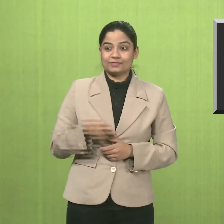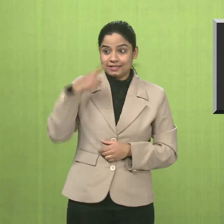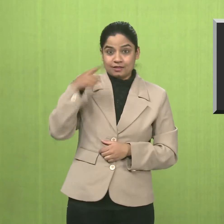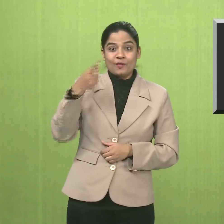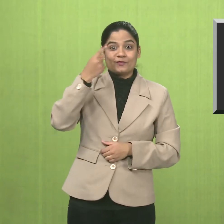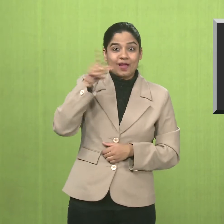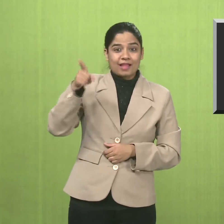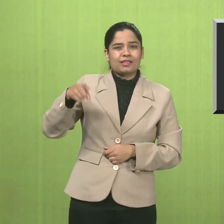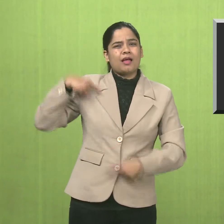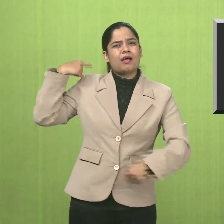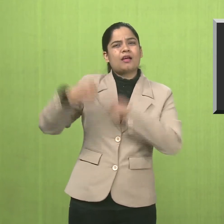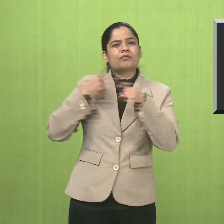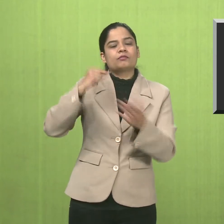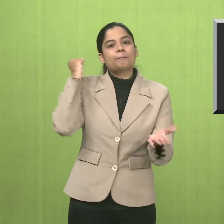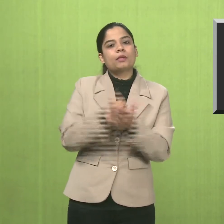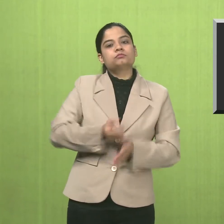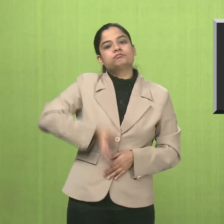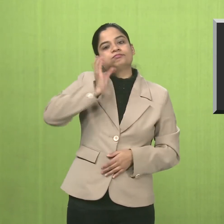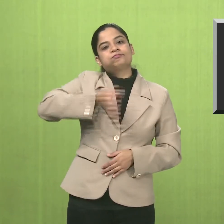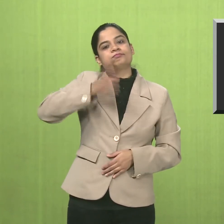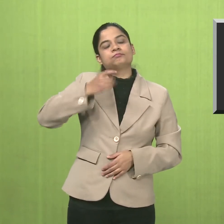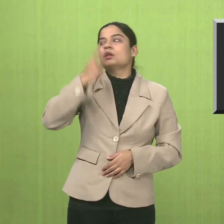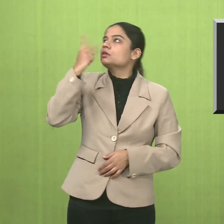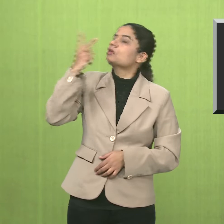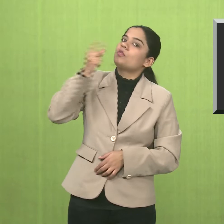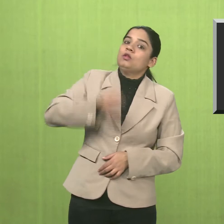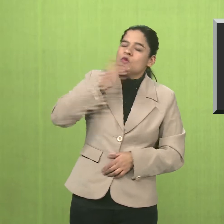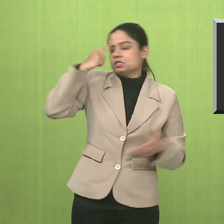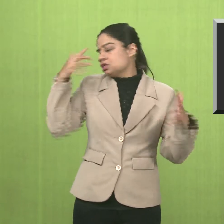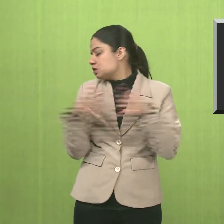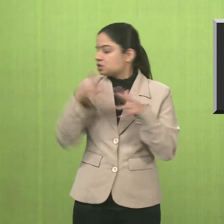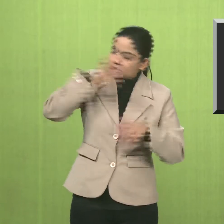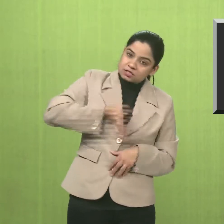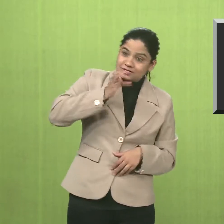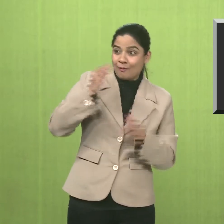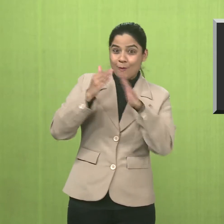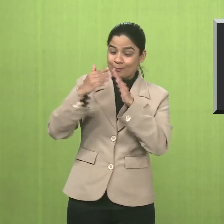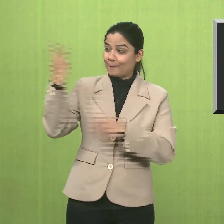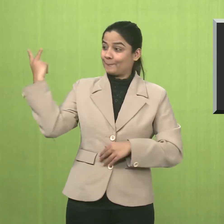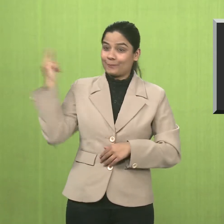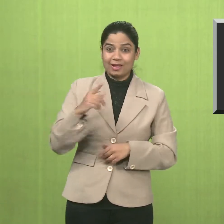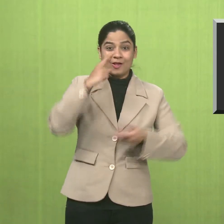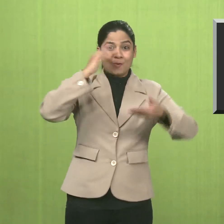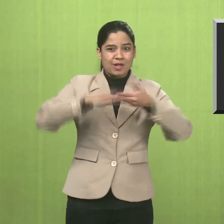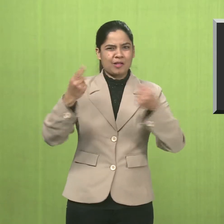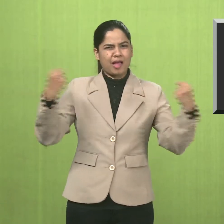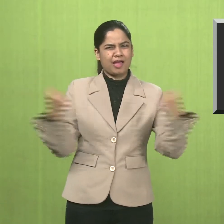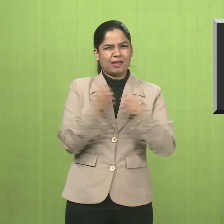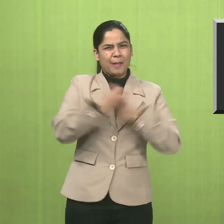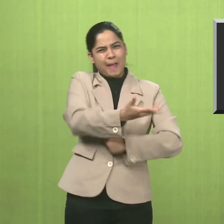So Radha takes care of her family every day, whereas her father is an alcoholic. He would drink every